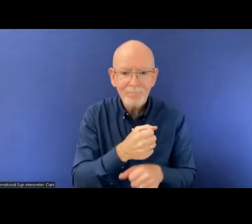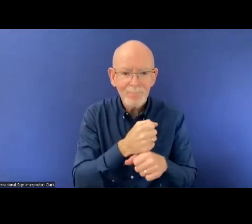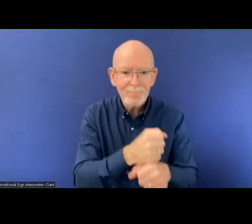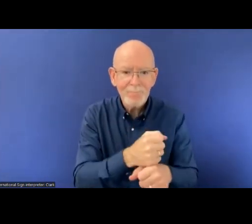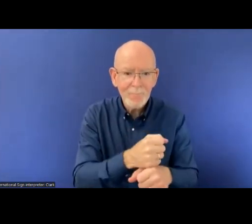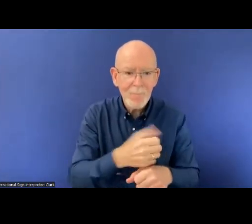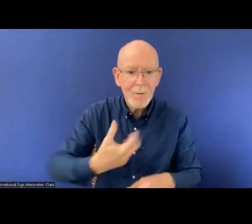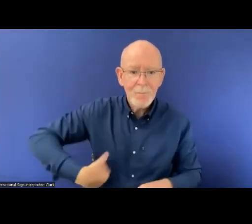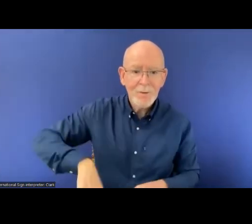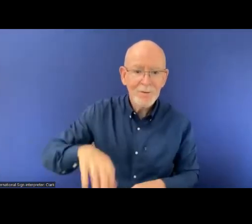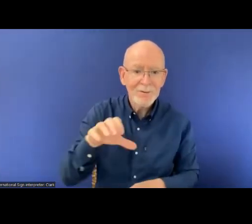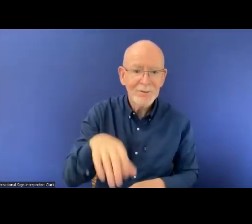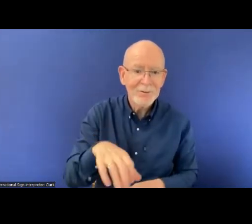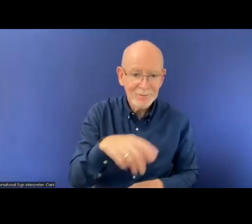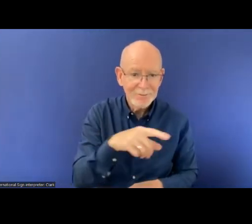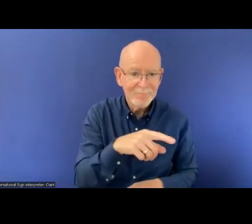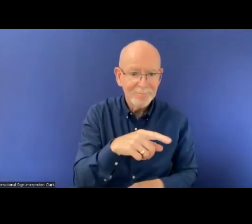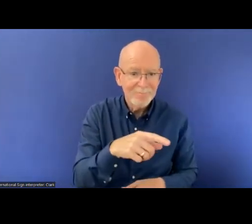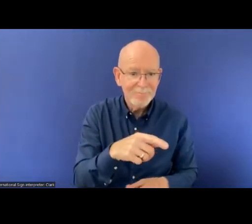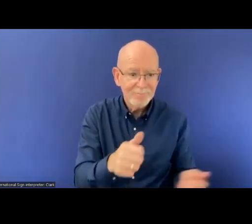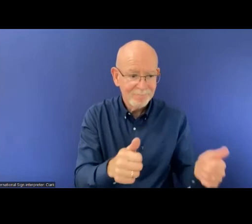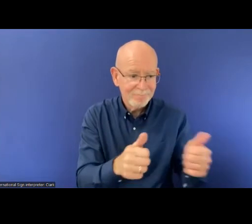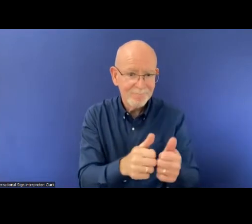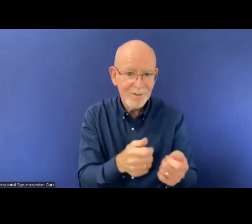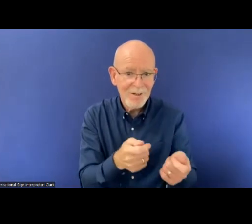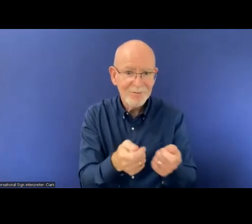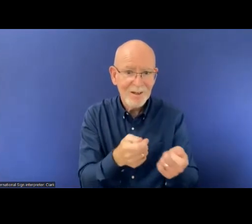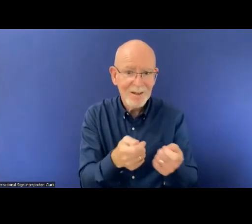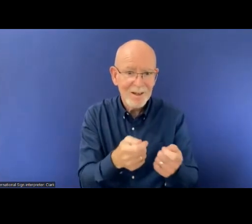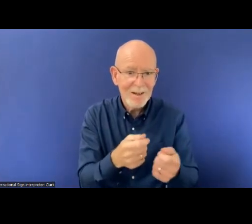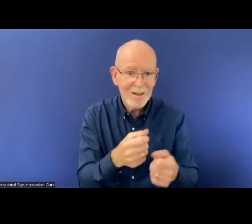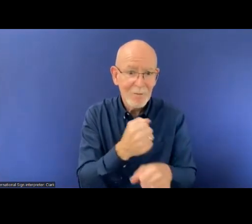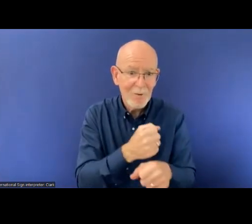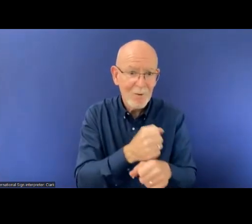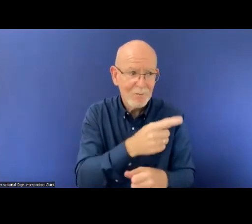and their work that they have done. Both have just this